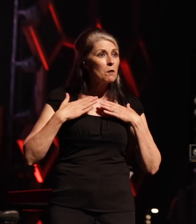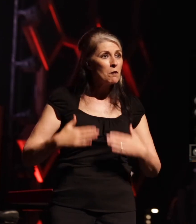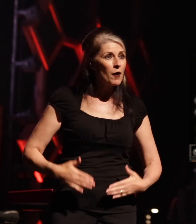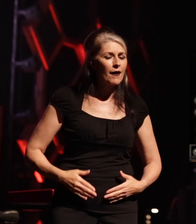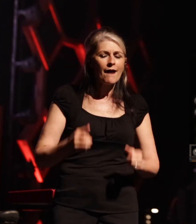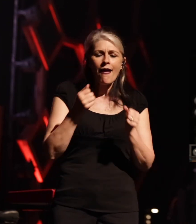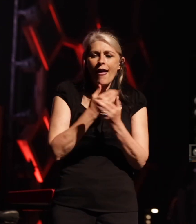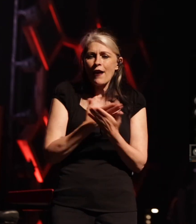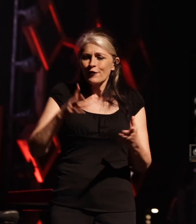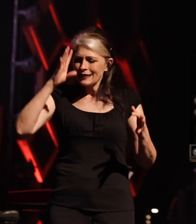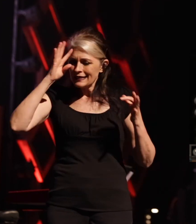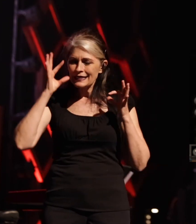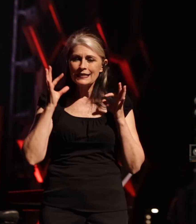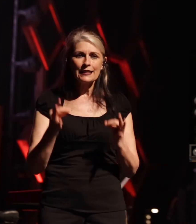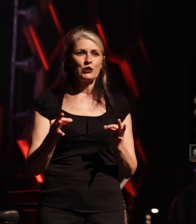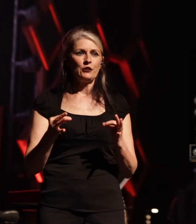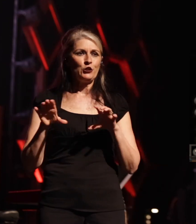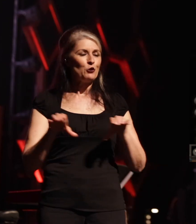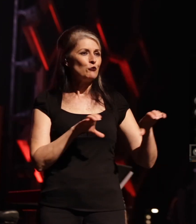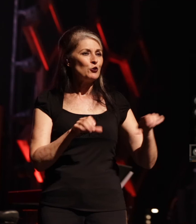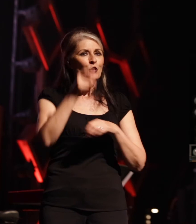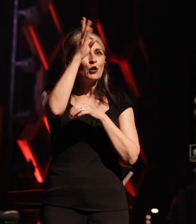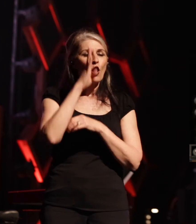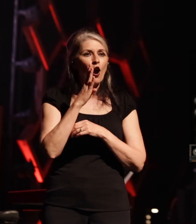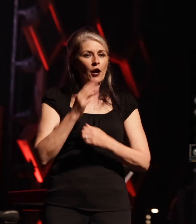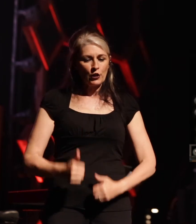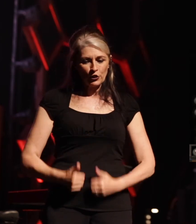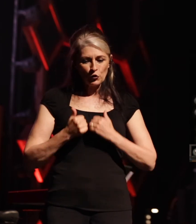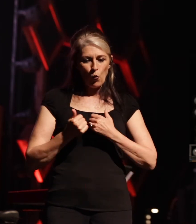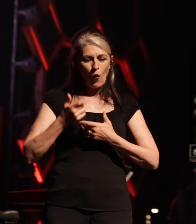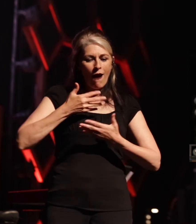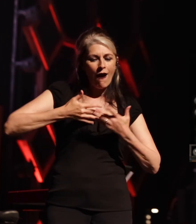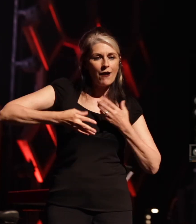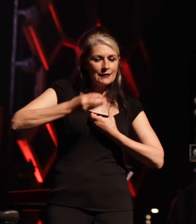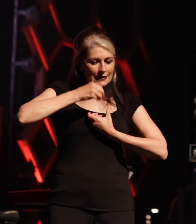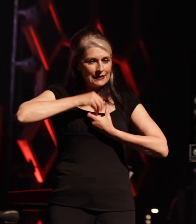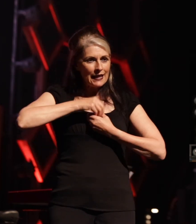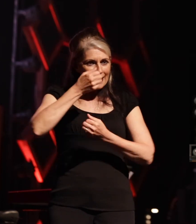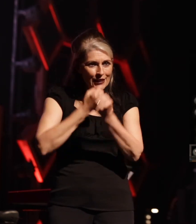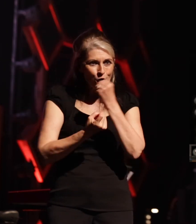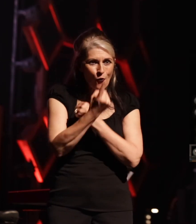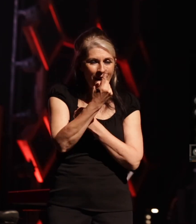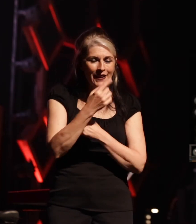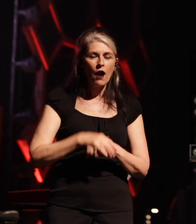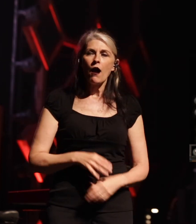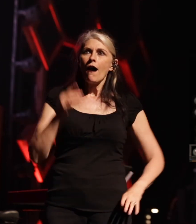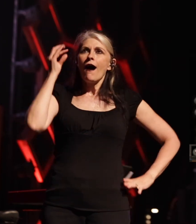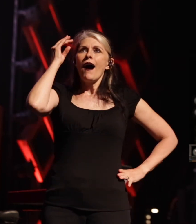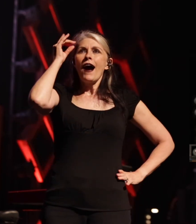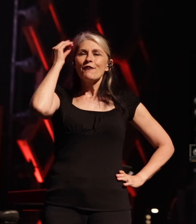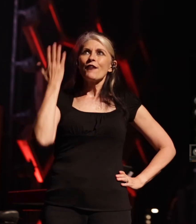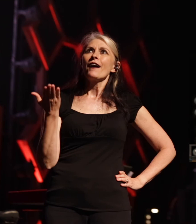because God dwells in each and every single one of us. And I've thought that many times, just in even making decisions, if I'm not going to honor the Lord, just